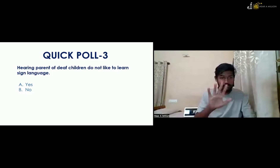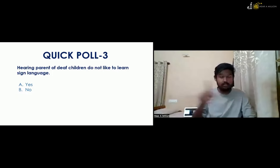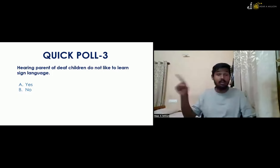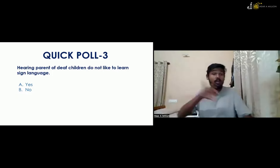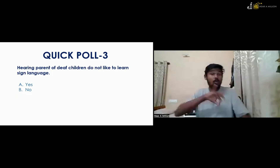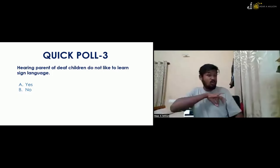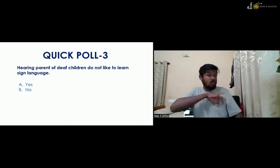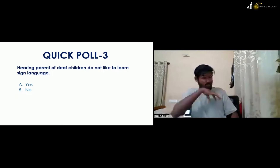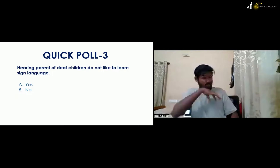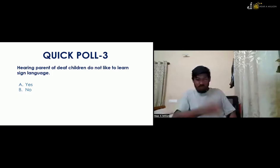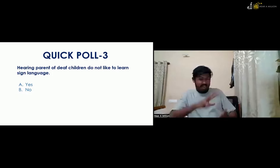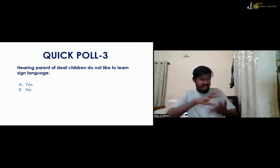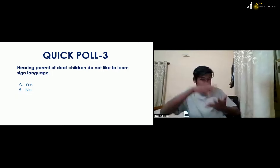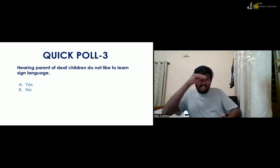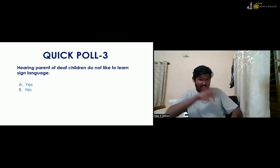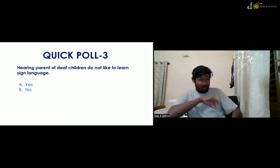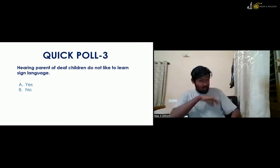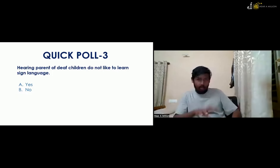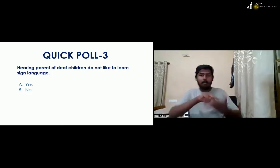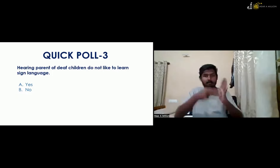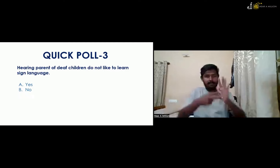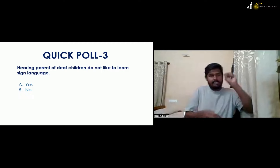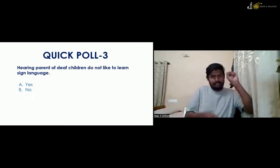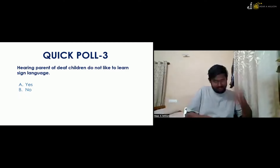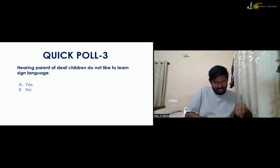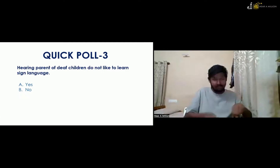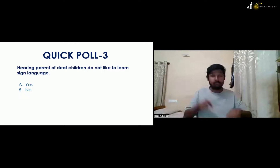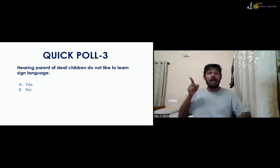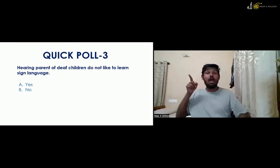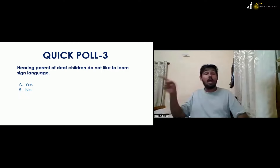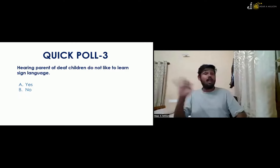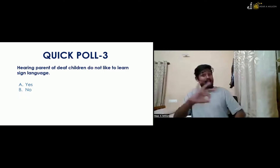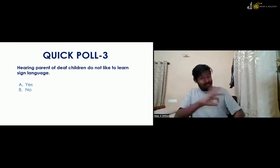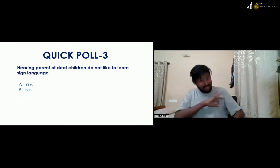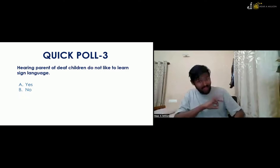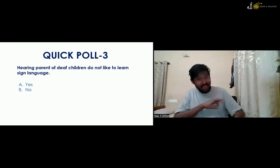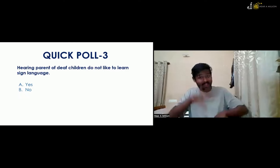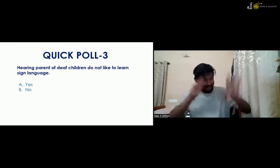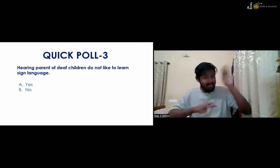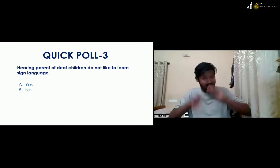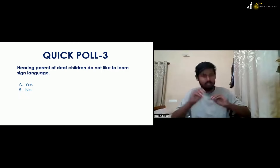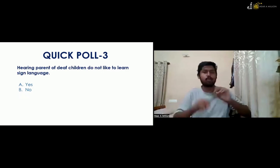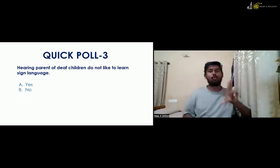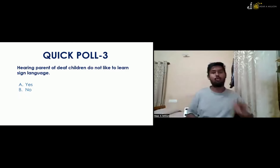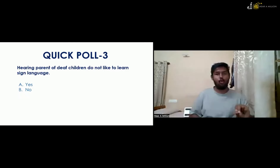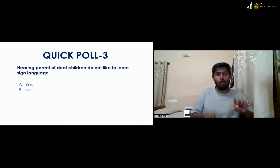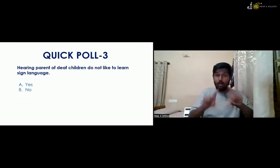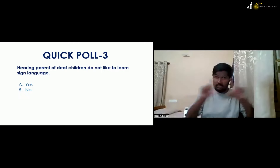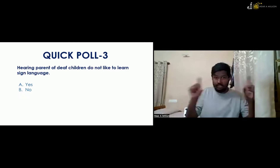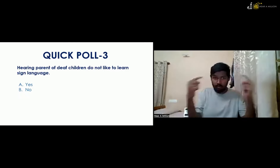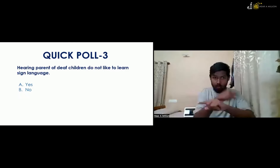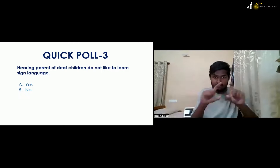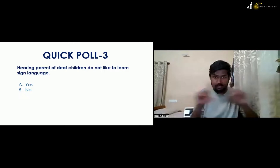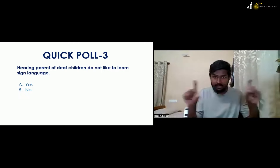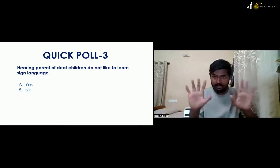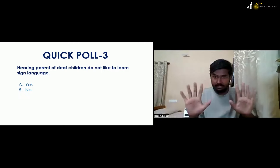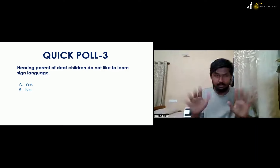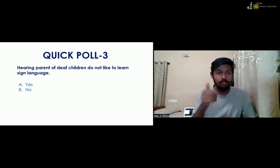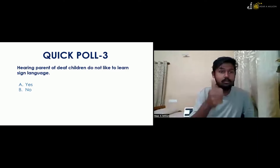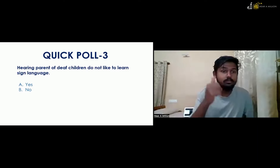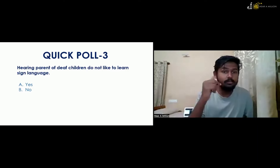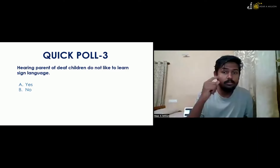related to them. But yeah, if the hearing parents of deaf children, they don't want to learn a sign language, then you have to click on the yes.